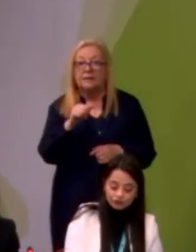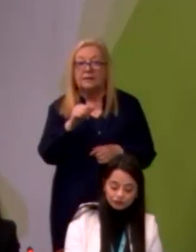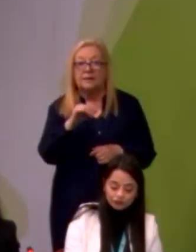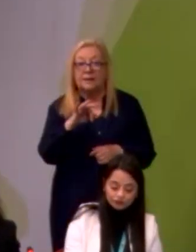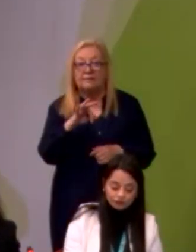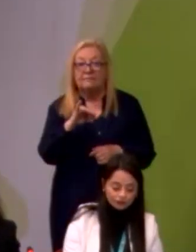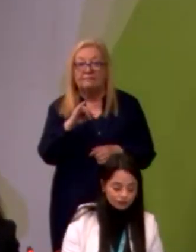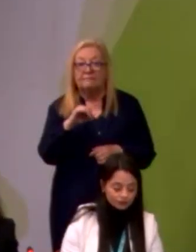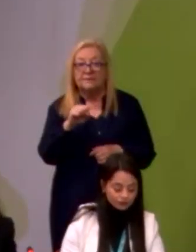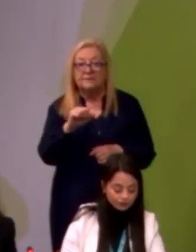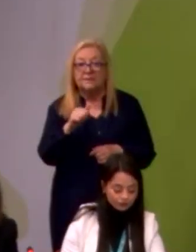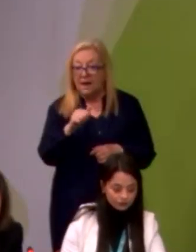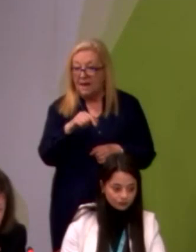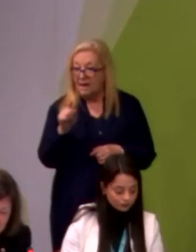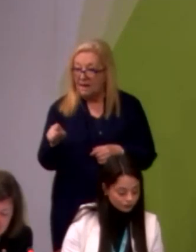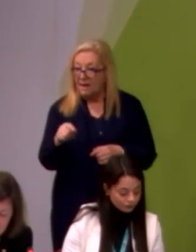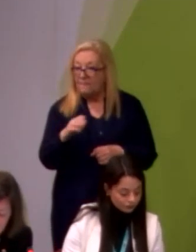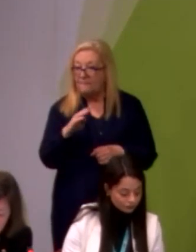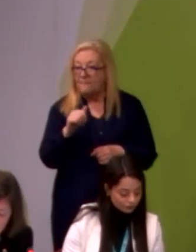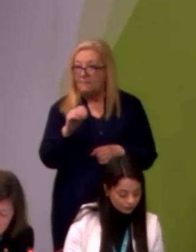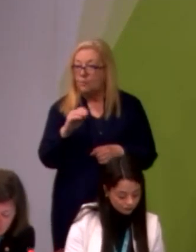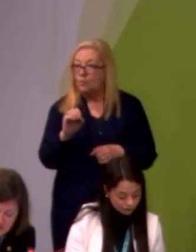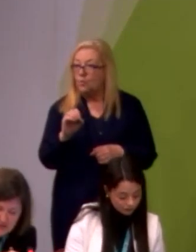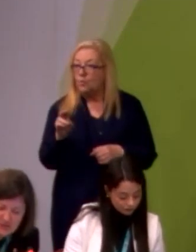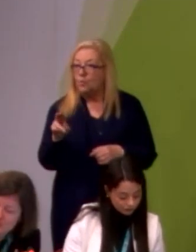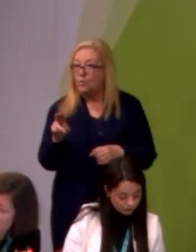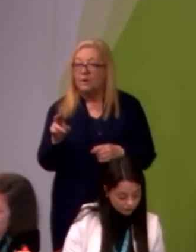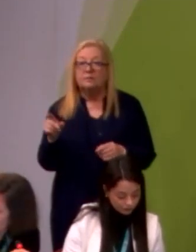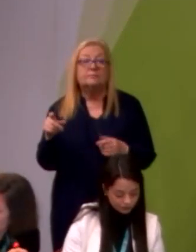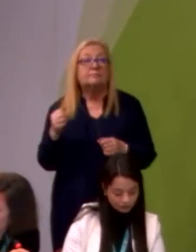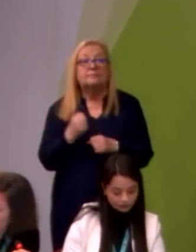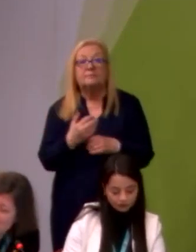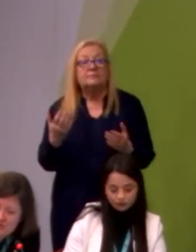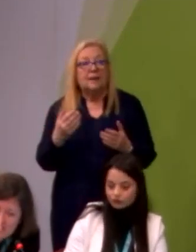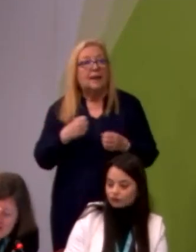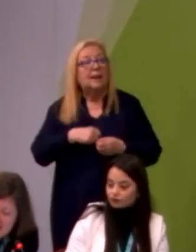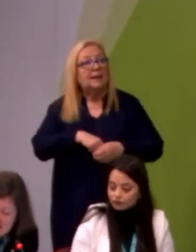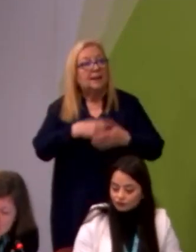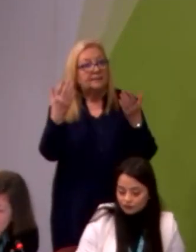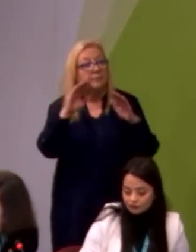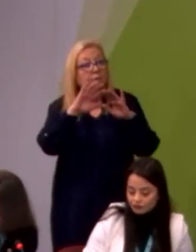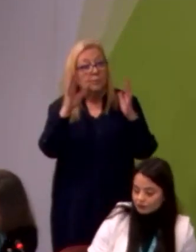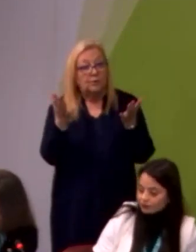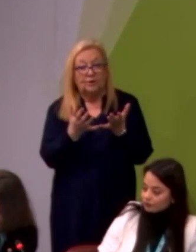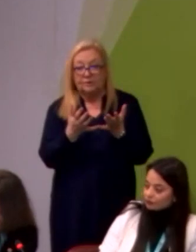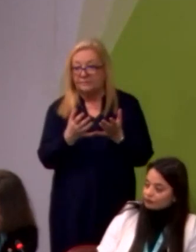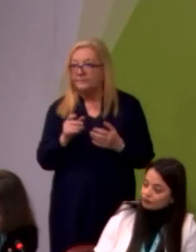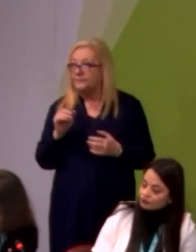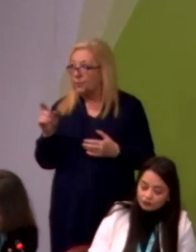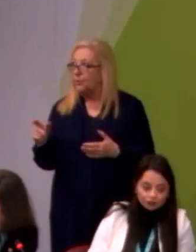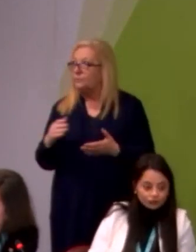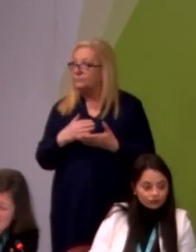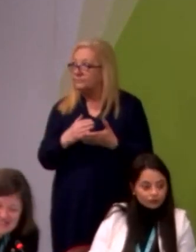World. And Nafisa, I'm looking forward to your remarks. I know you're also sharing some thoughts from a colleague of